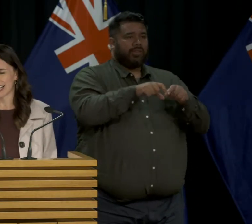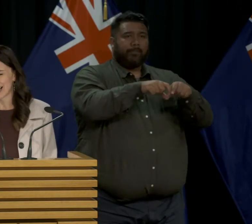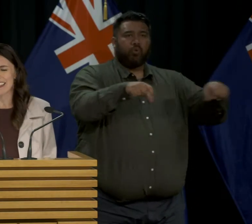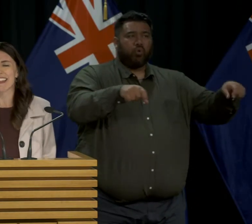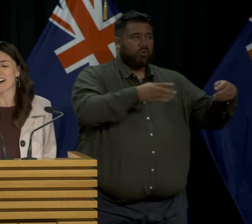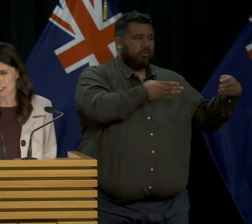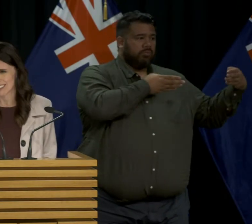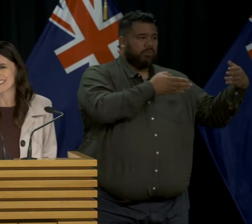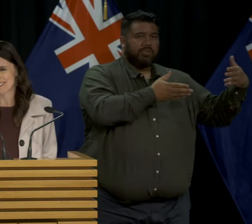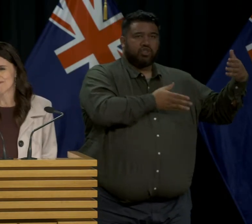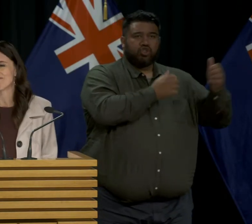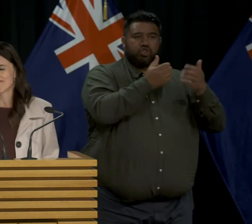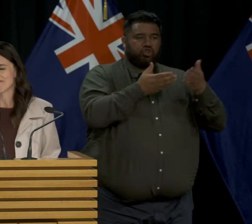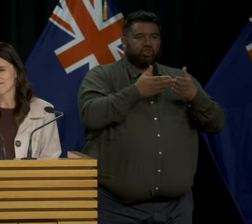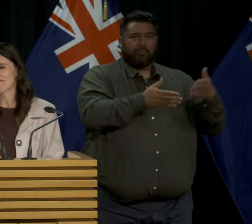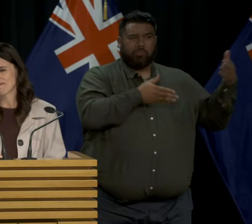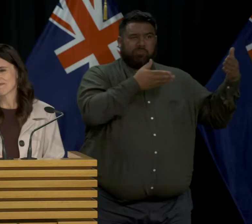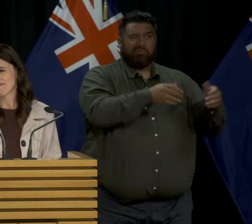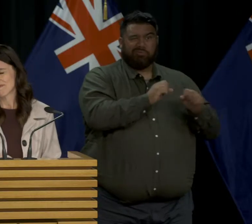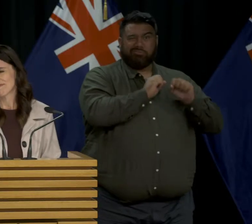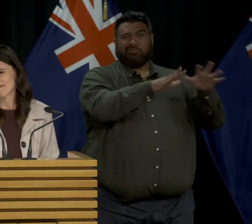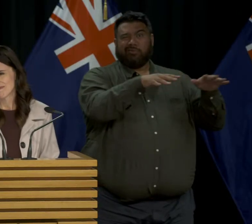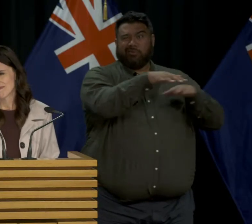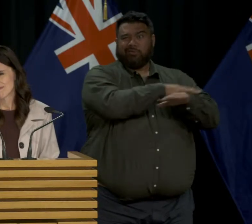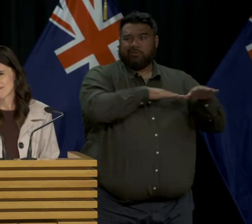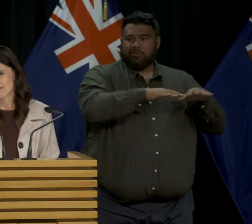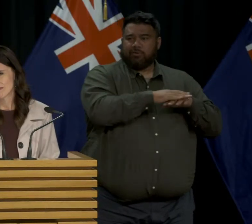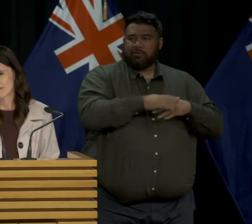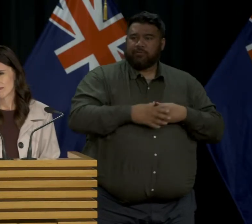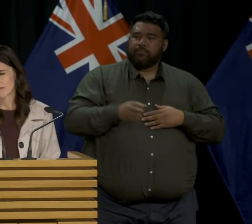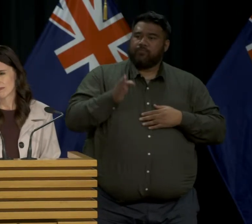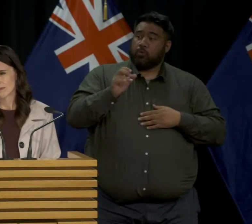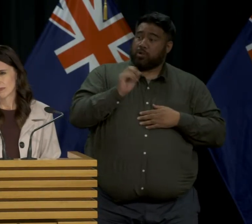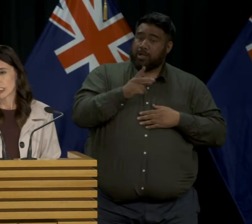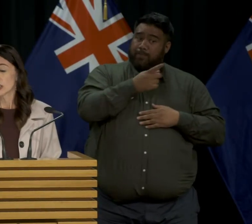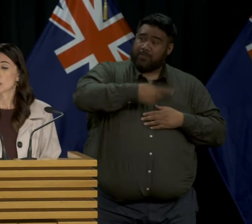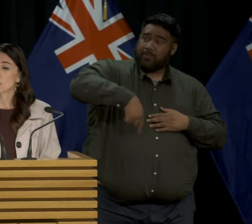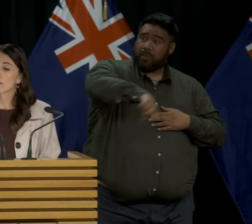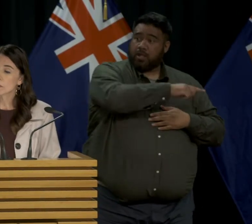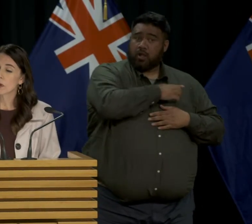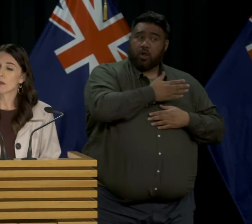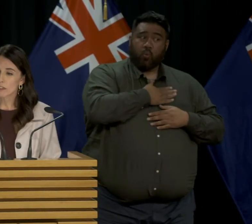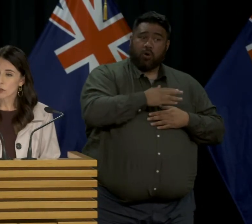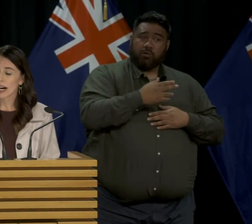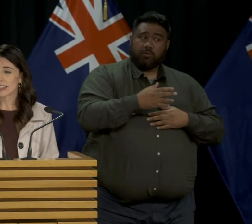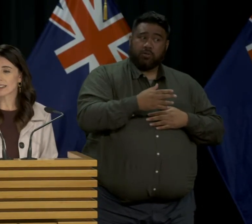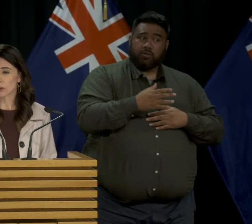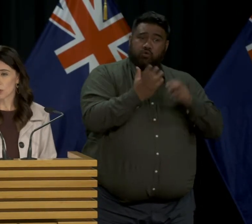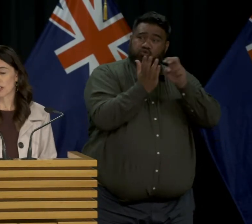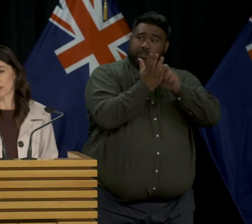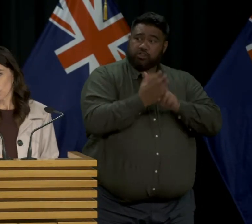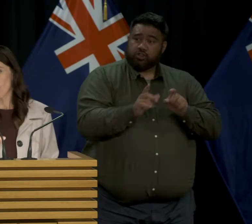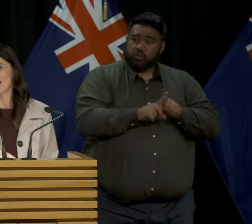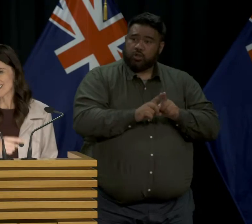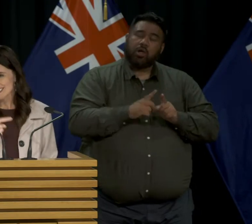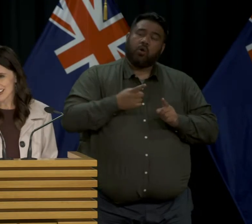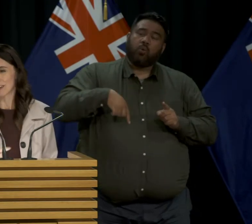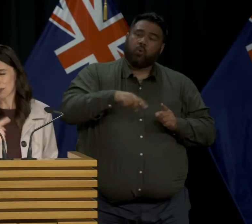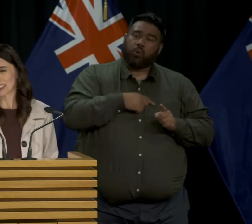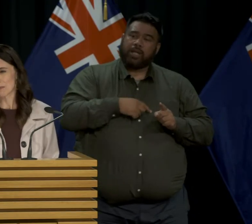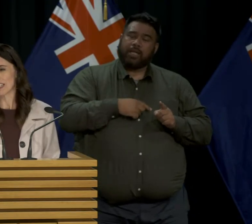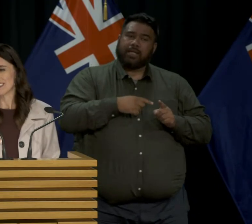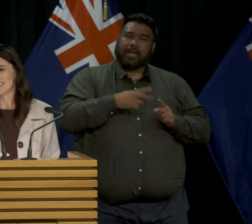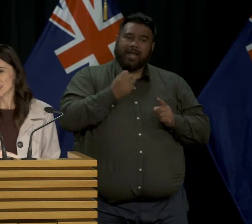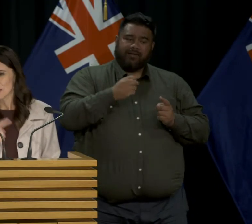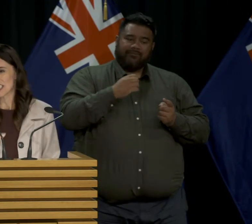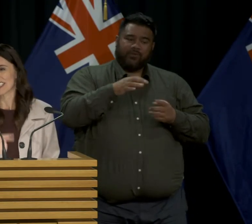have thousands. Do we want to have them on the register at the moment? So we've created an order that requires